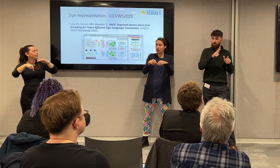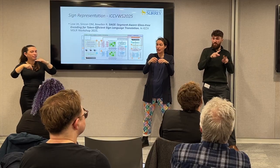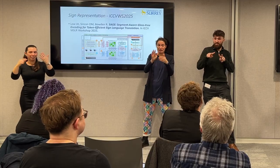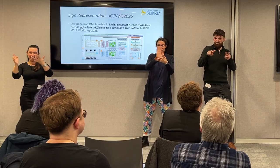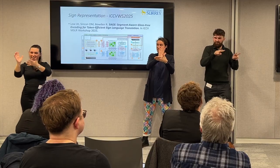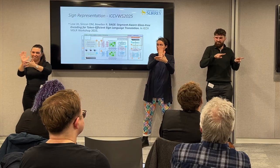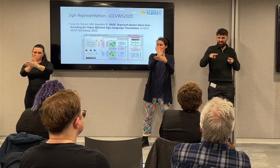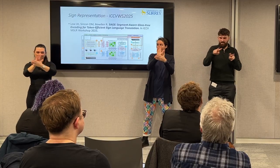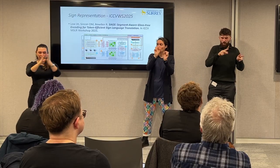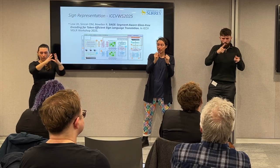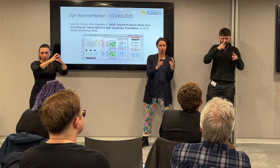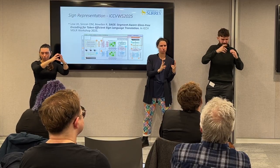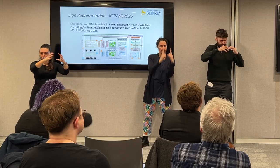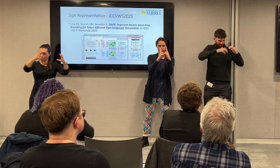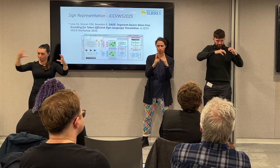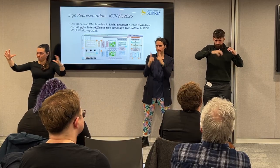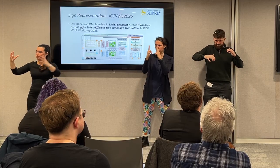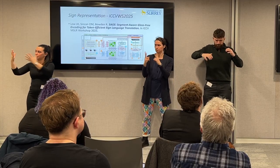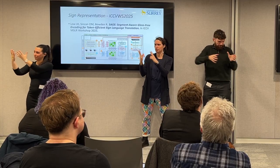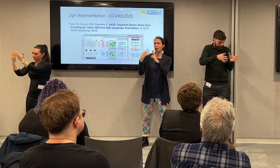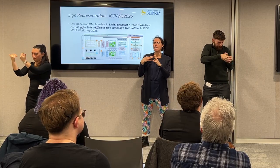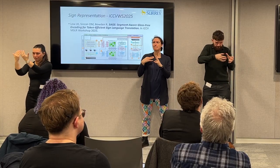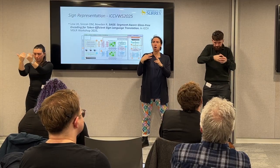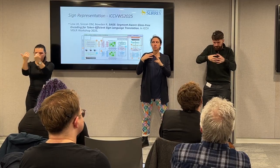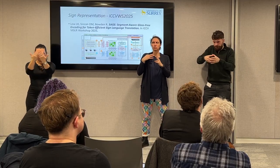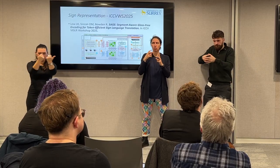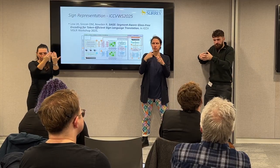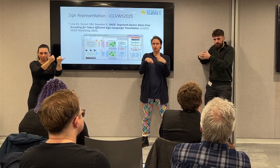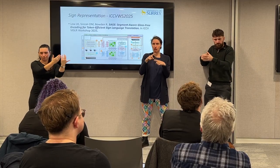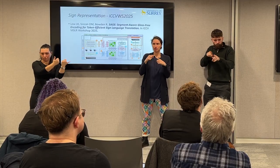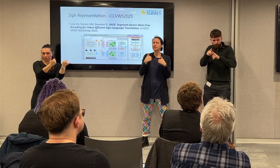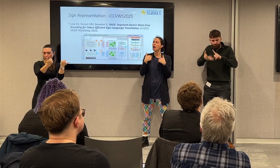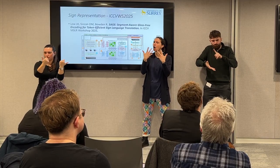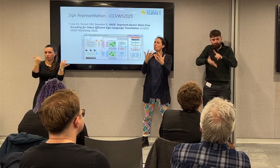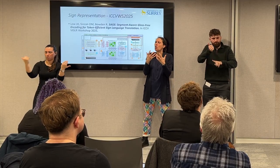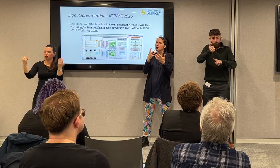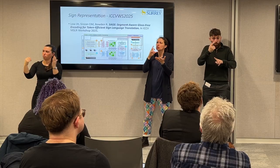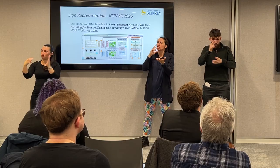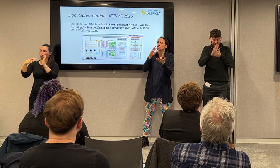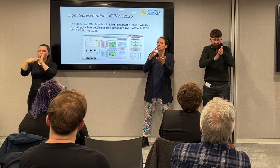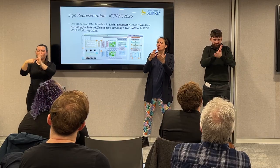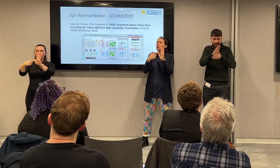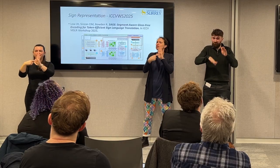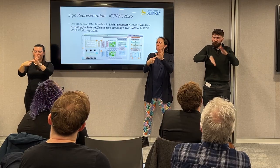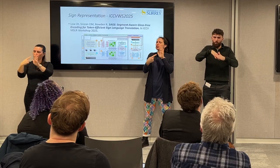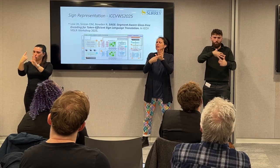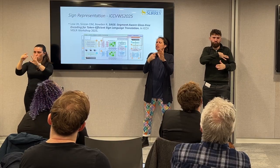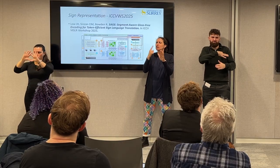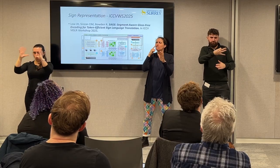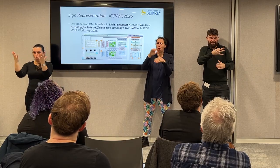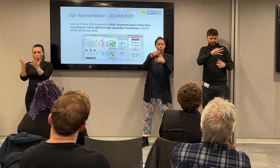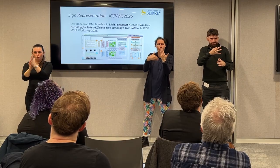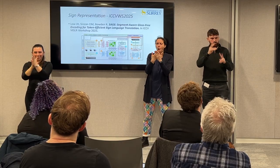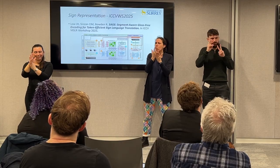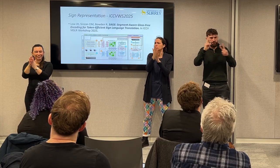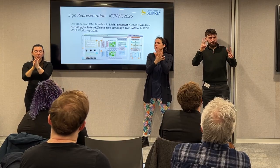into candidate signs. What I want is a representation over a whole sign. I don't want to be